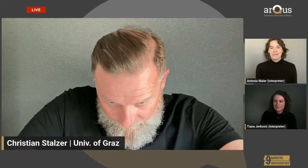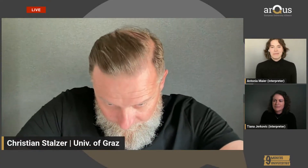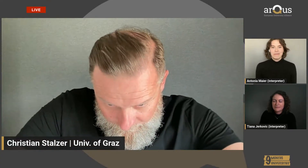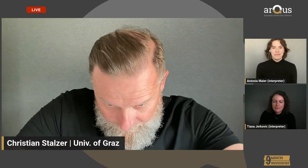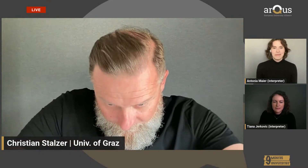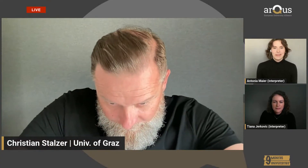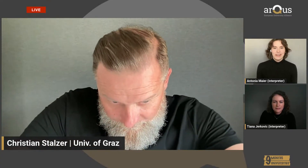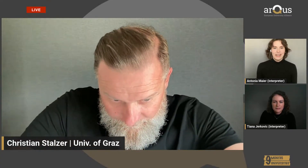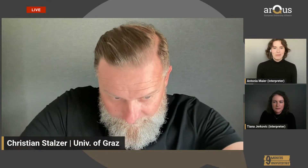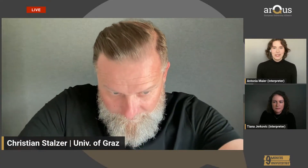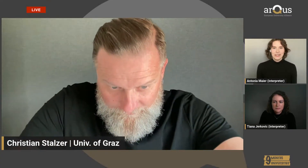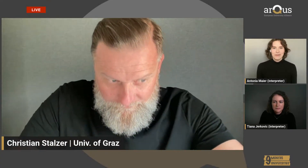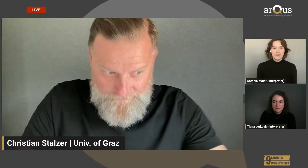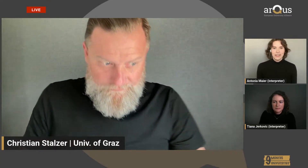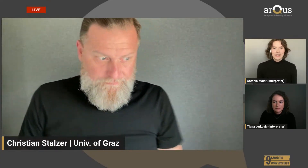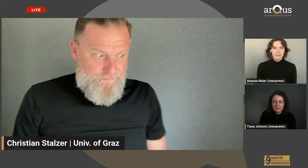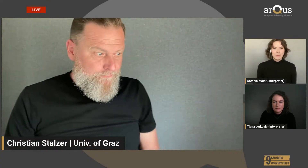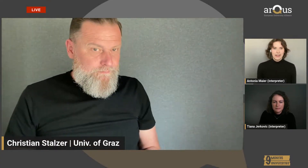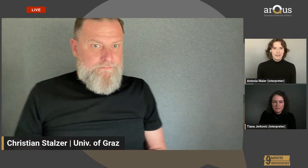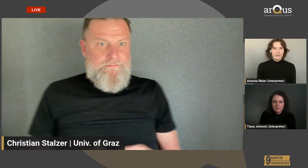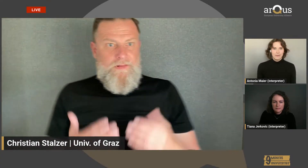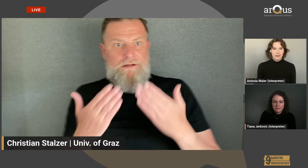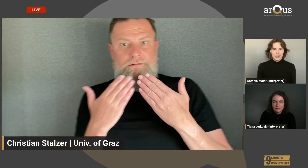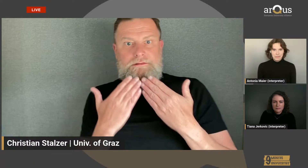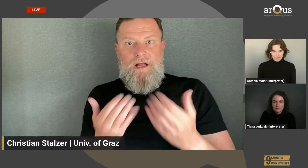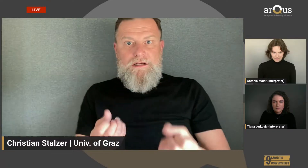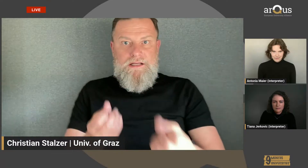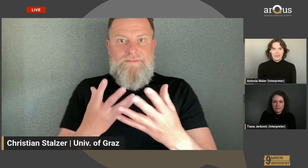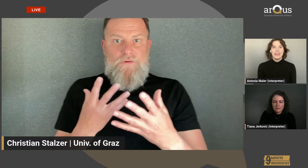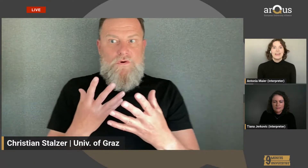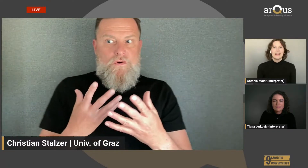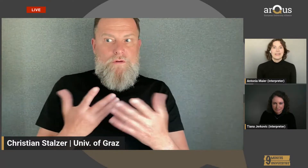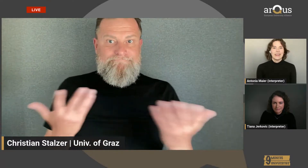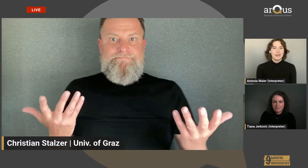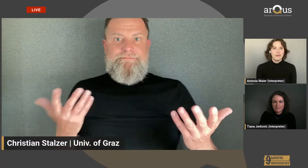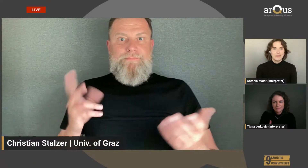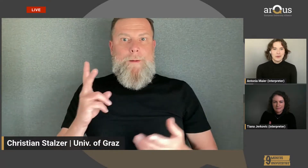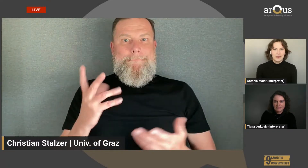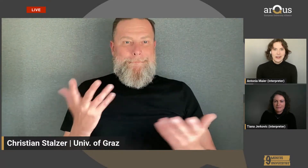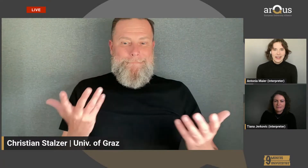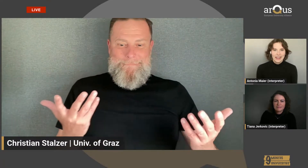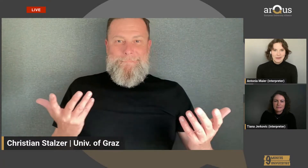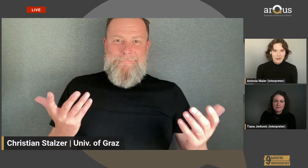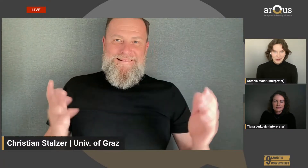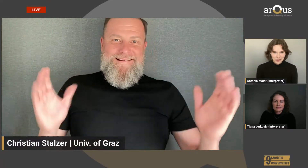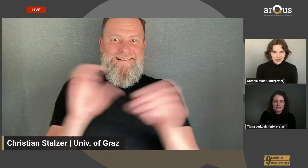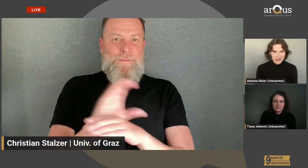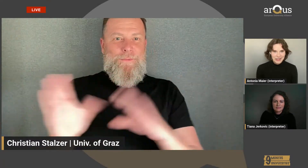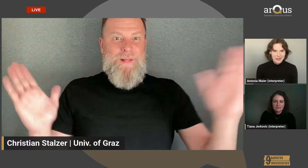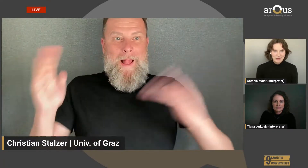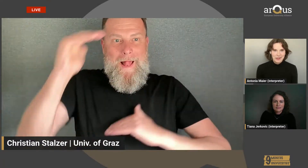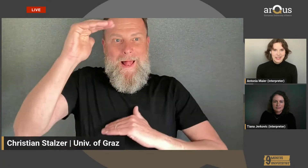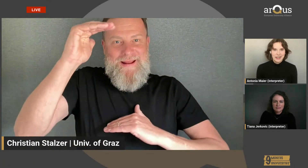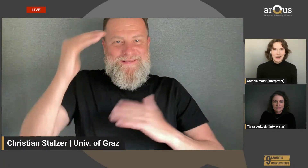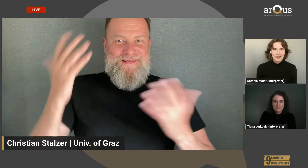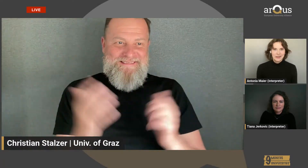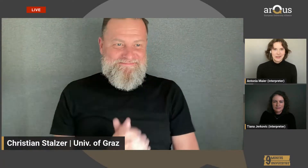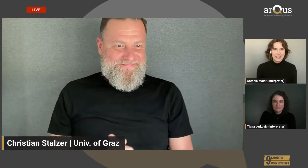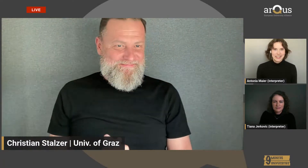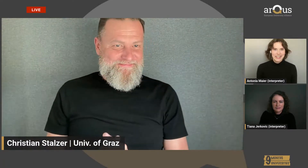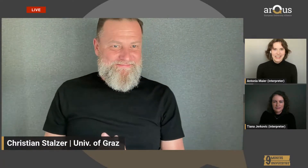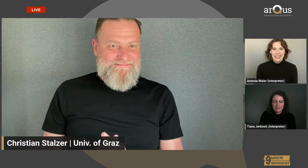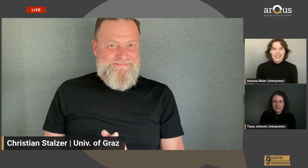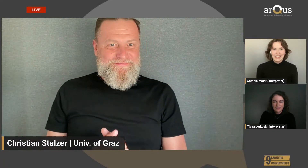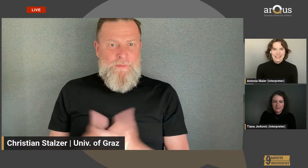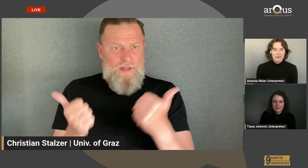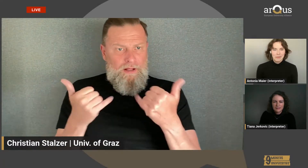Okay, let me just fix my frame. Thank you for letting me know to the interpreter. Of